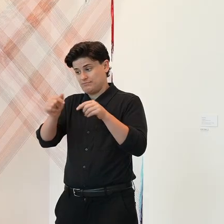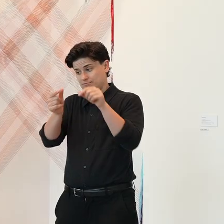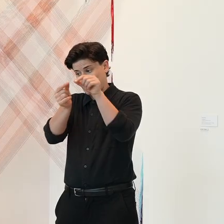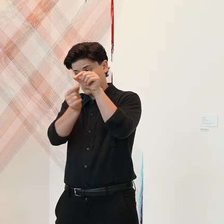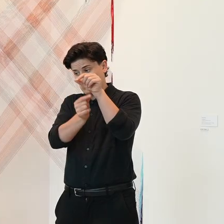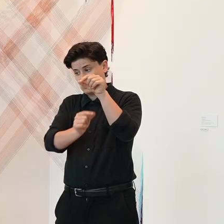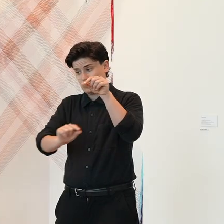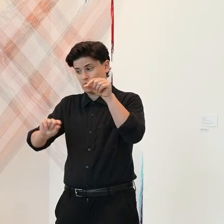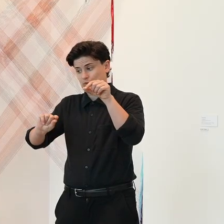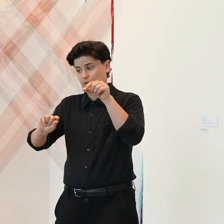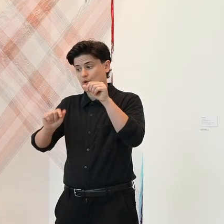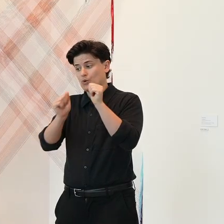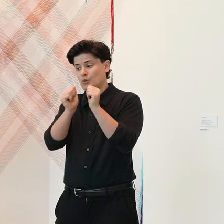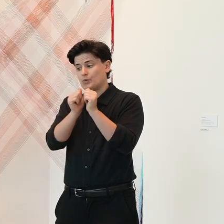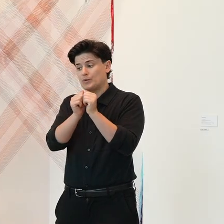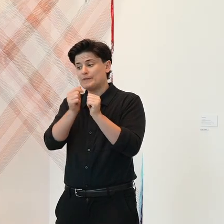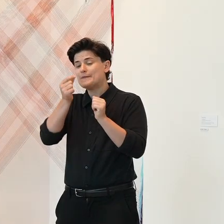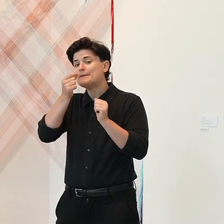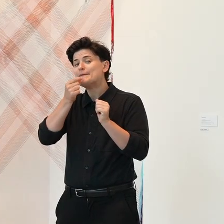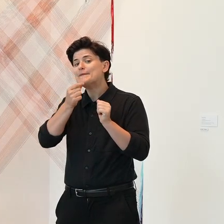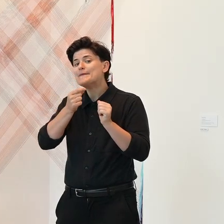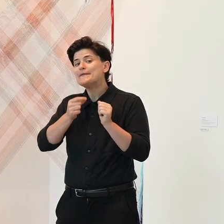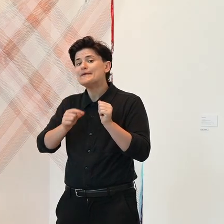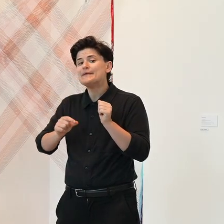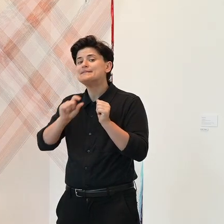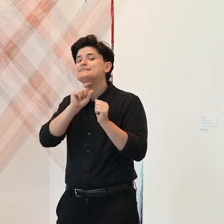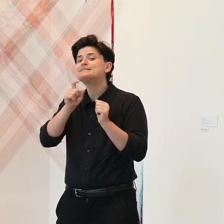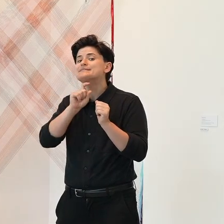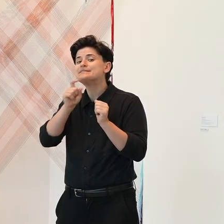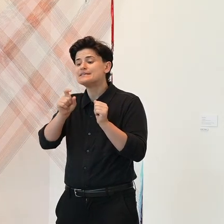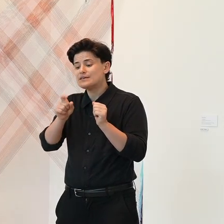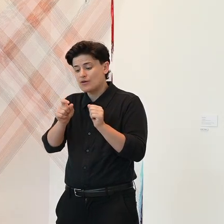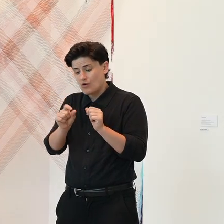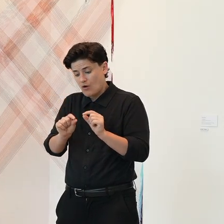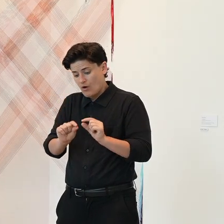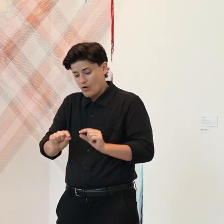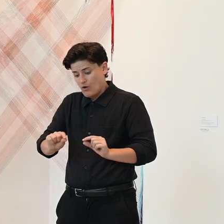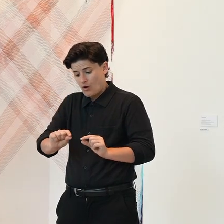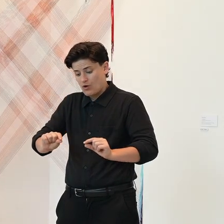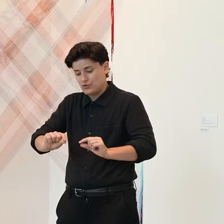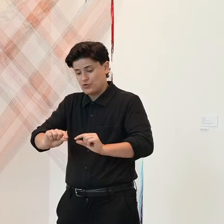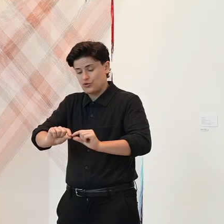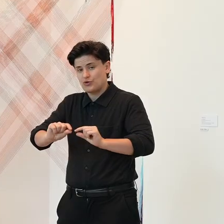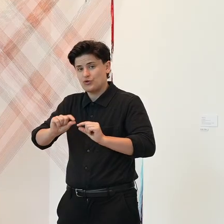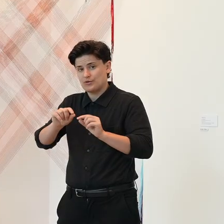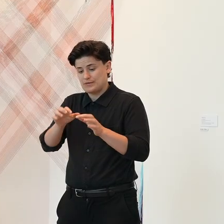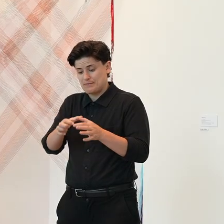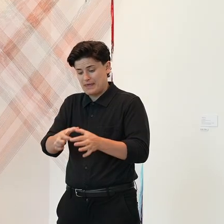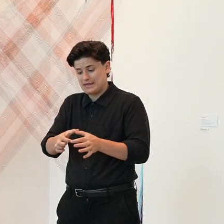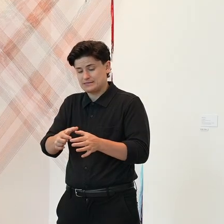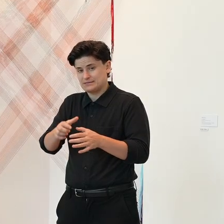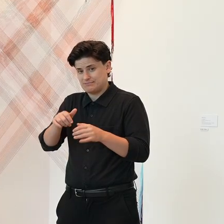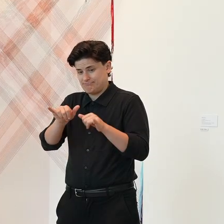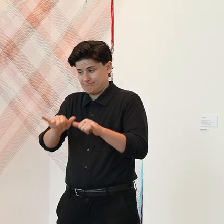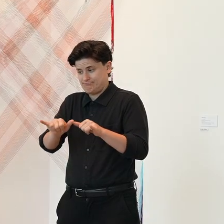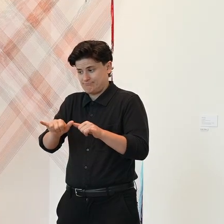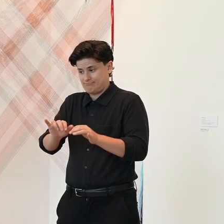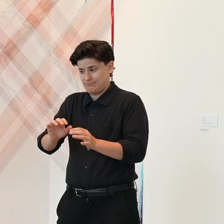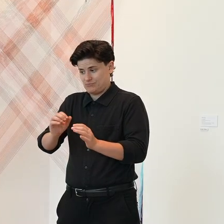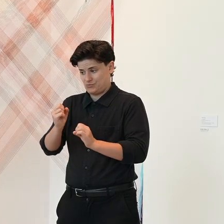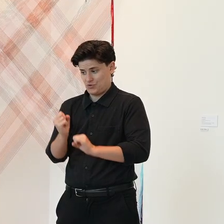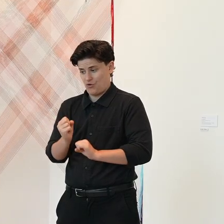real thin little pieces of steel are underneath this base, so that stays up. But we got it